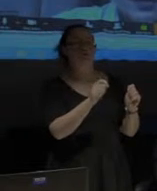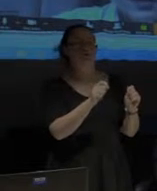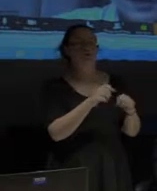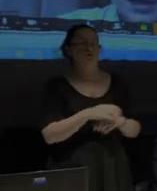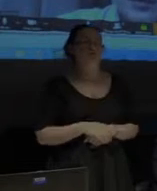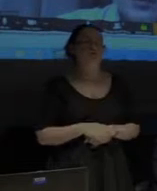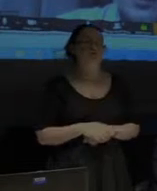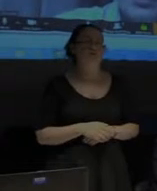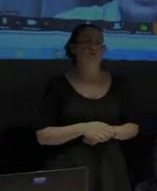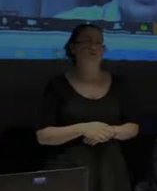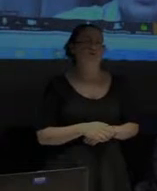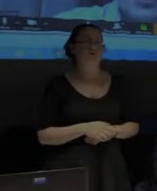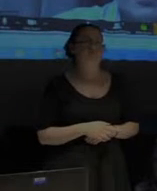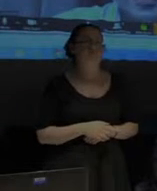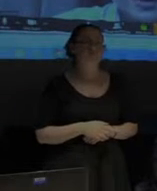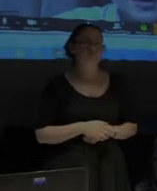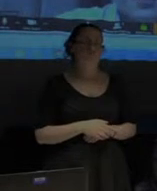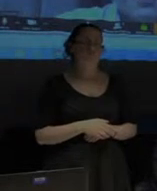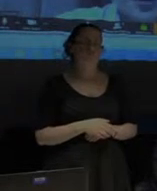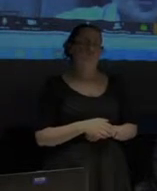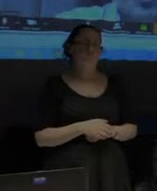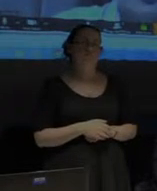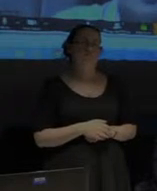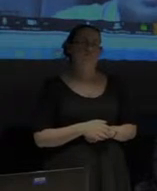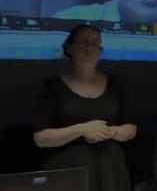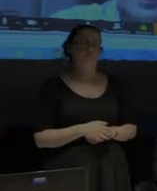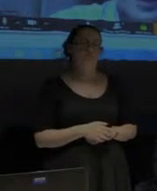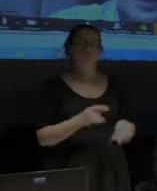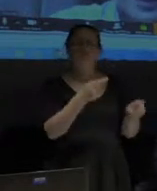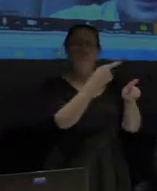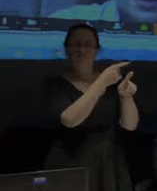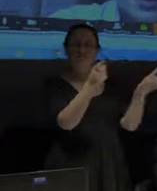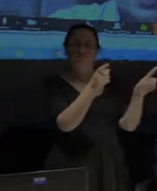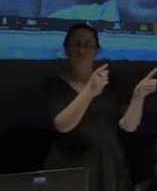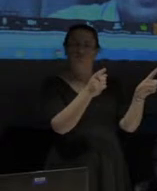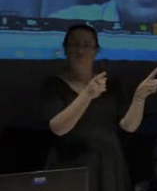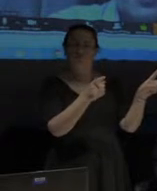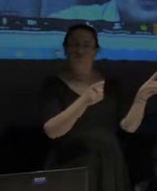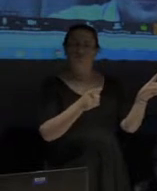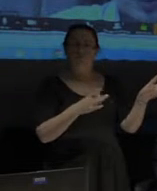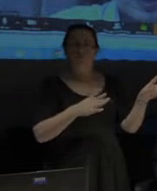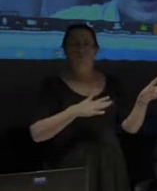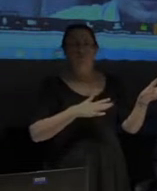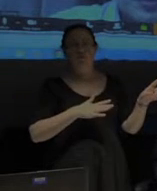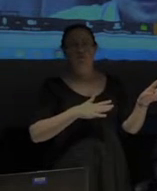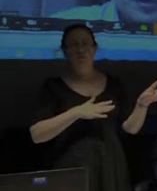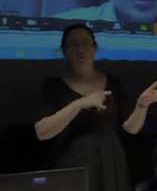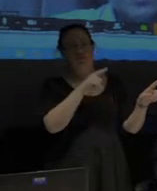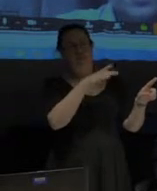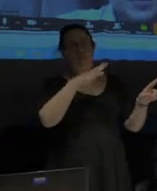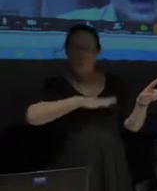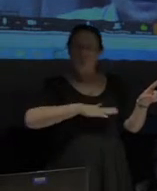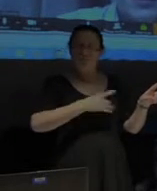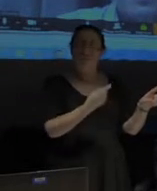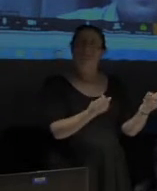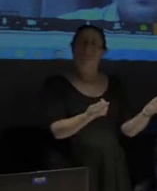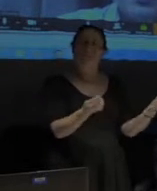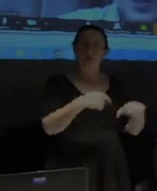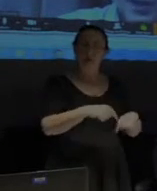happened, and the intent there being we want to be seen again as valuable members of